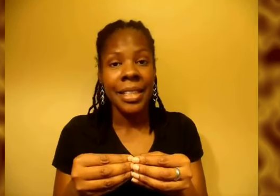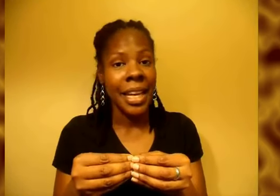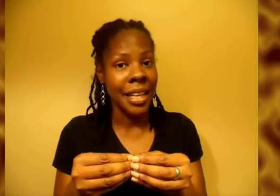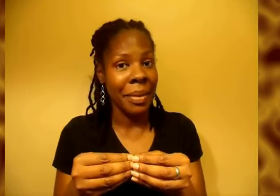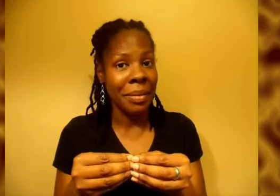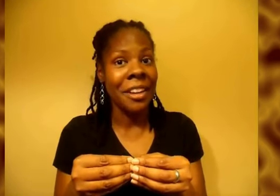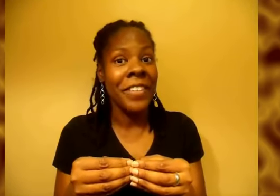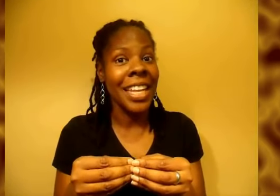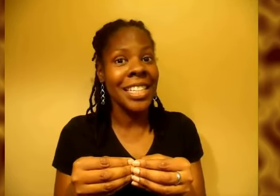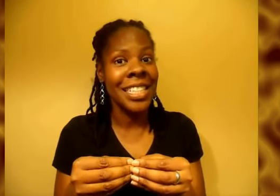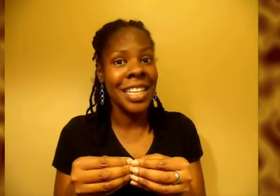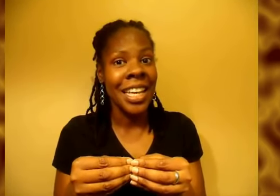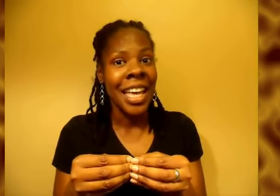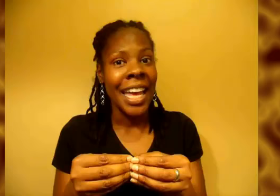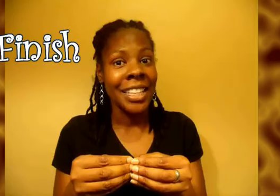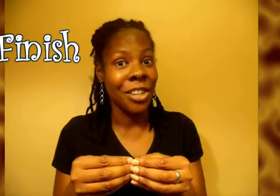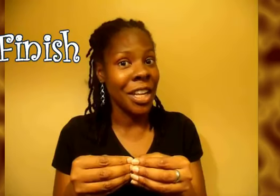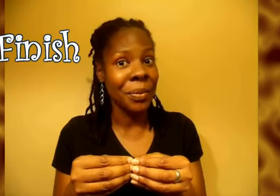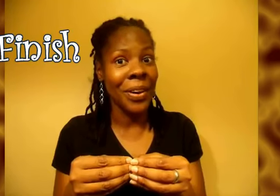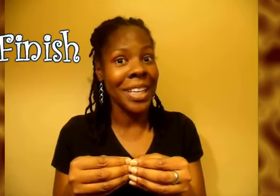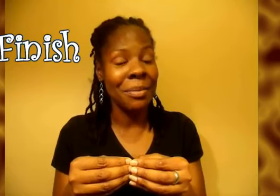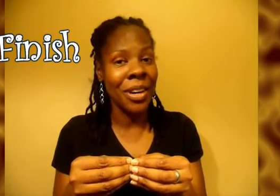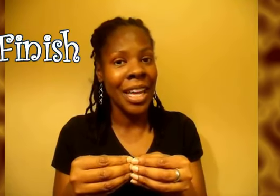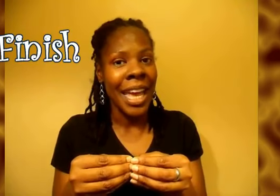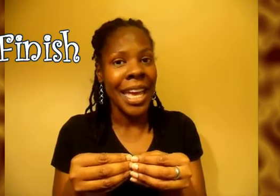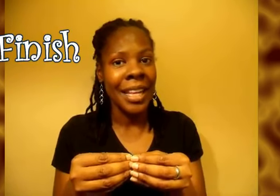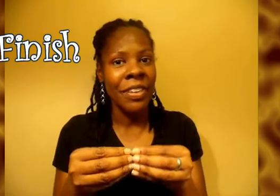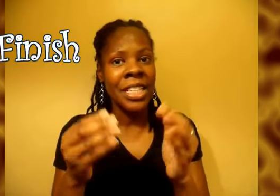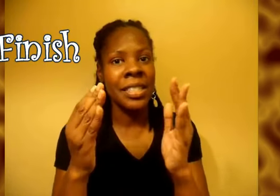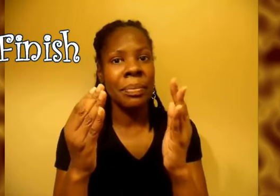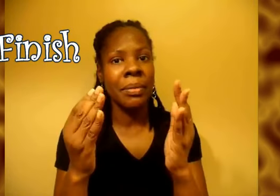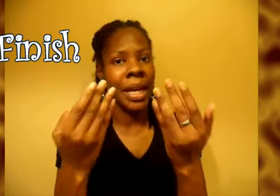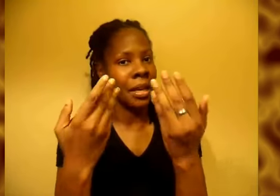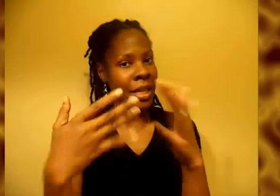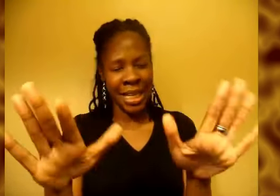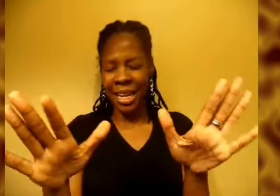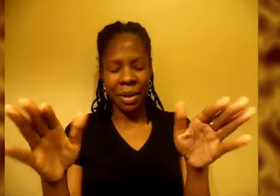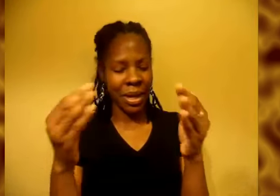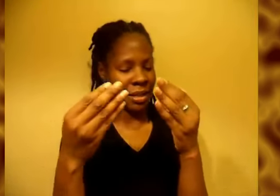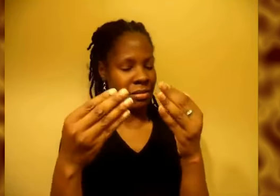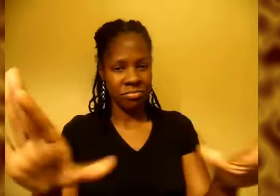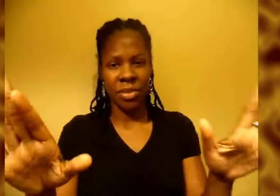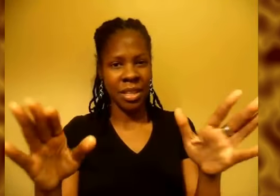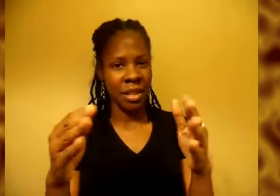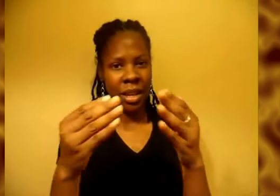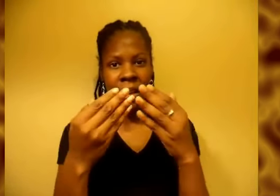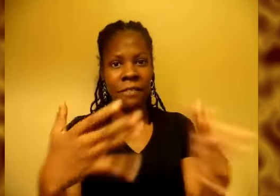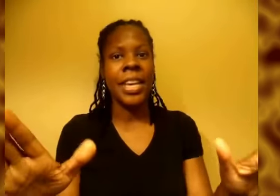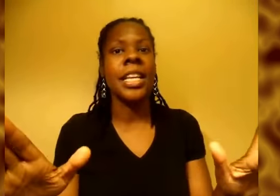And then maybe they're finished, and so they don't want any more. And finish is simply like, get out of my way.